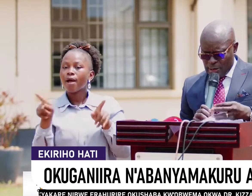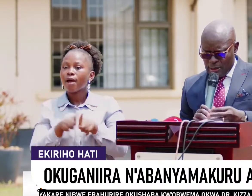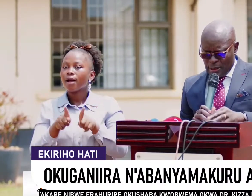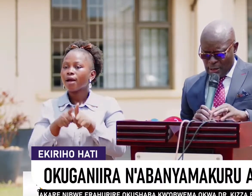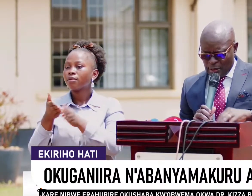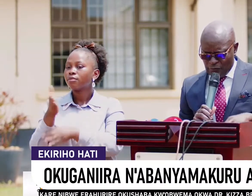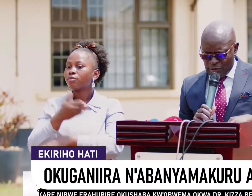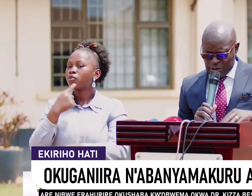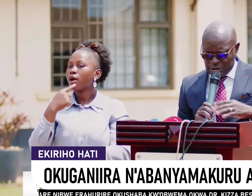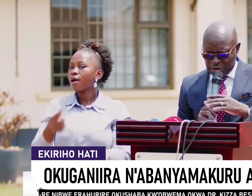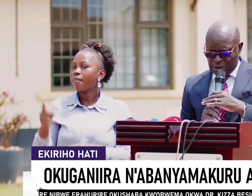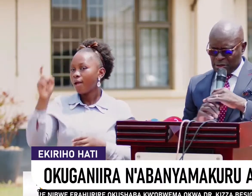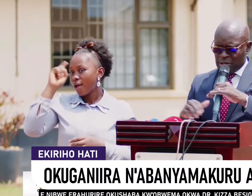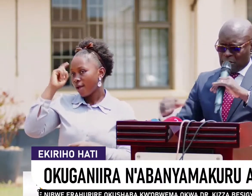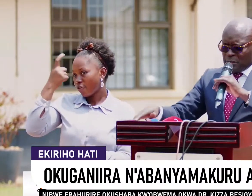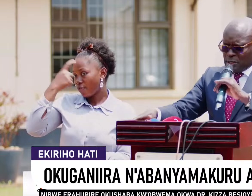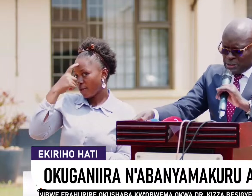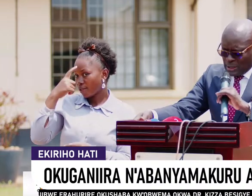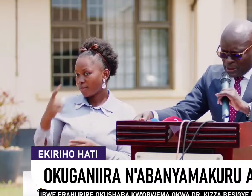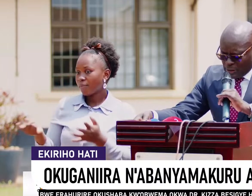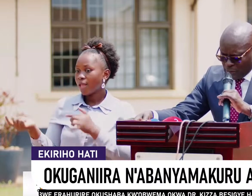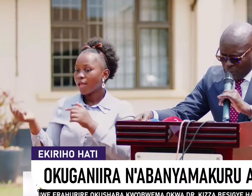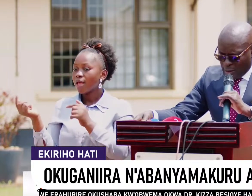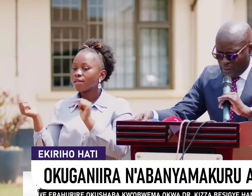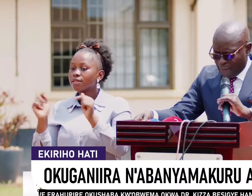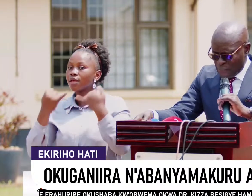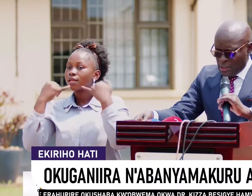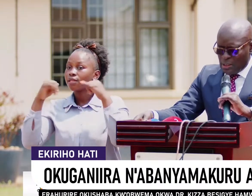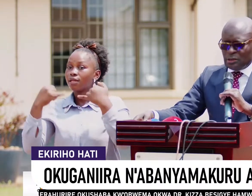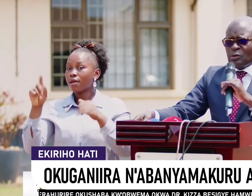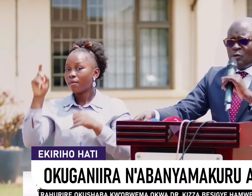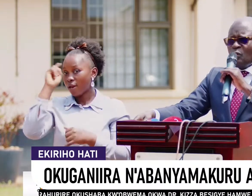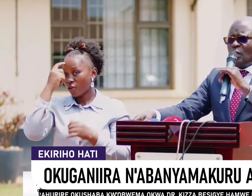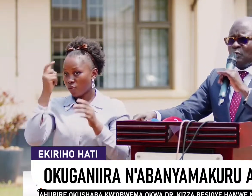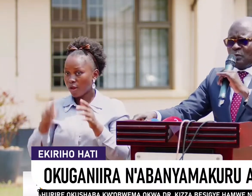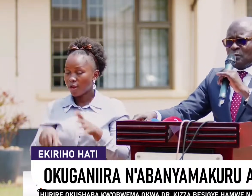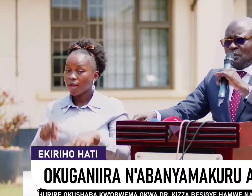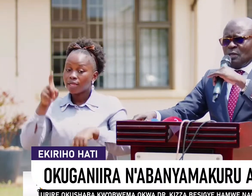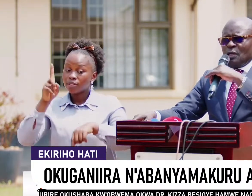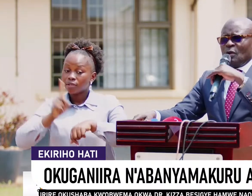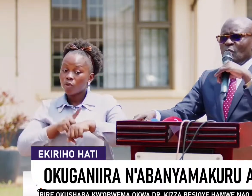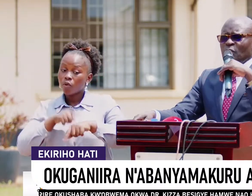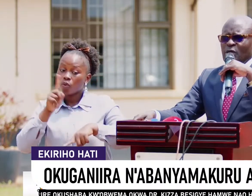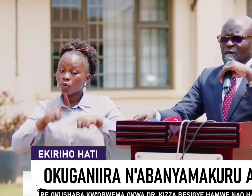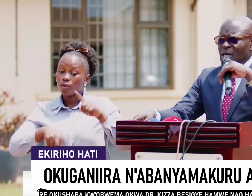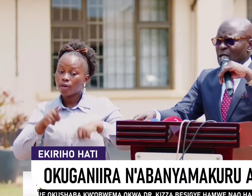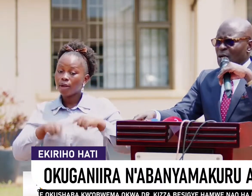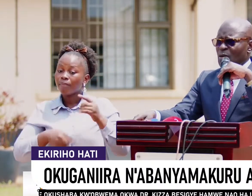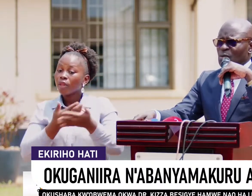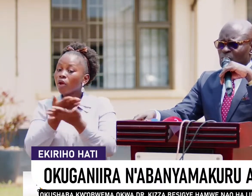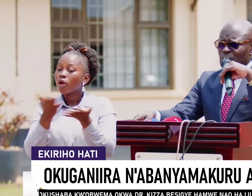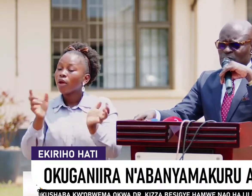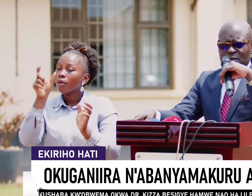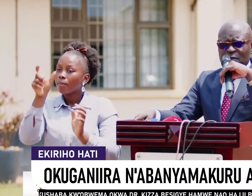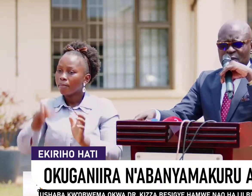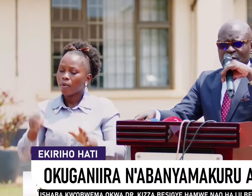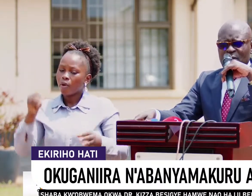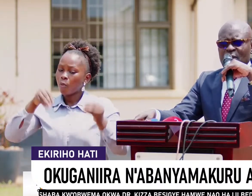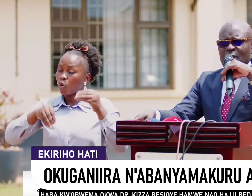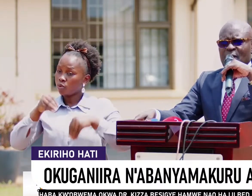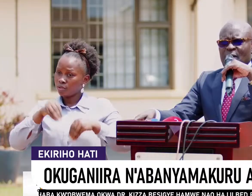twagamba gavumenti ezenga etegeeza abannayuganda nti omukulonda kuno oyo yenna